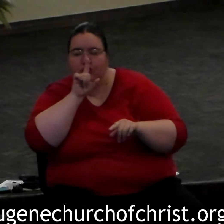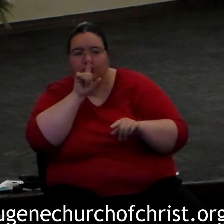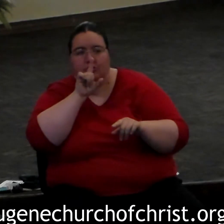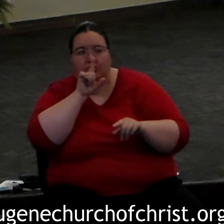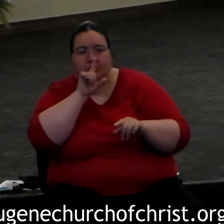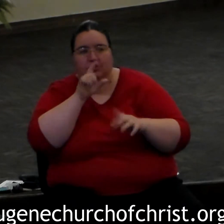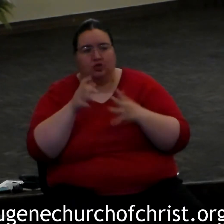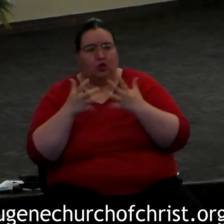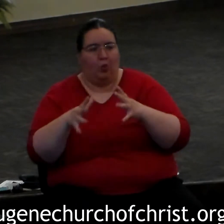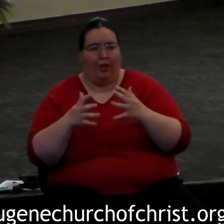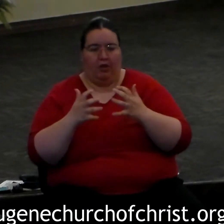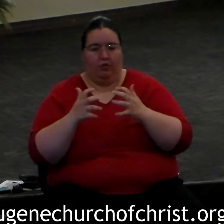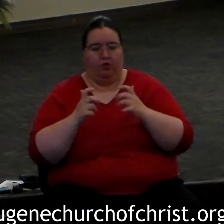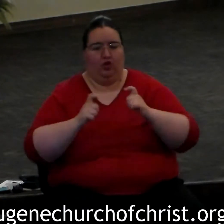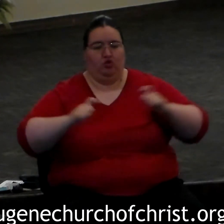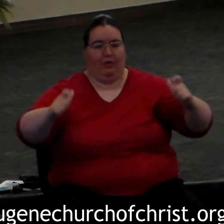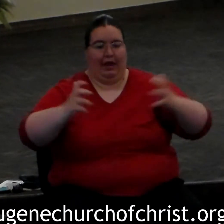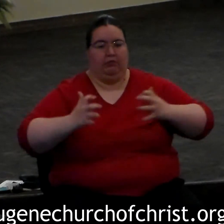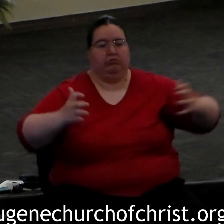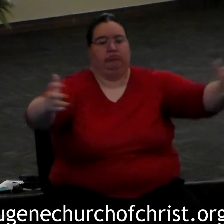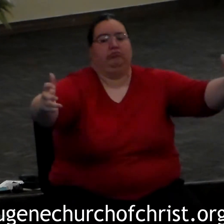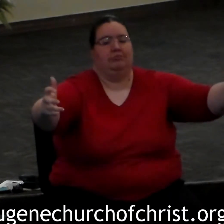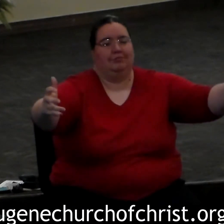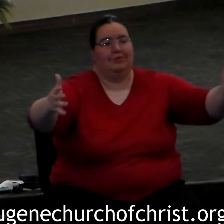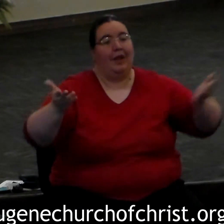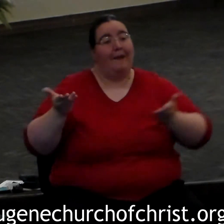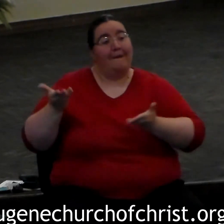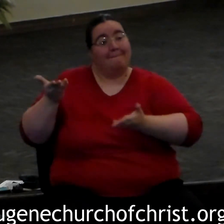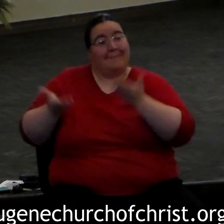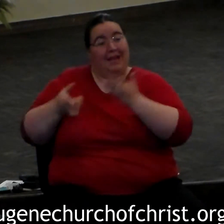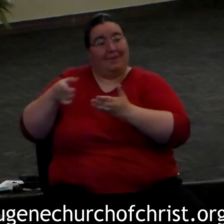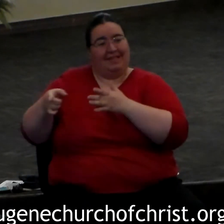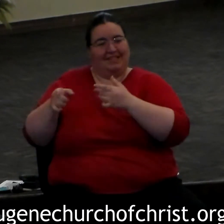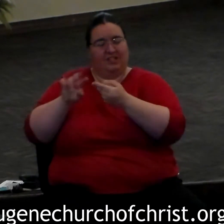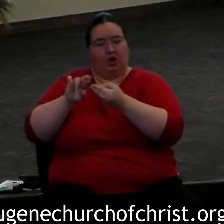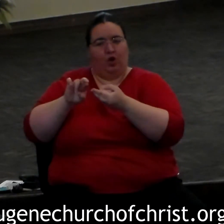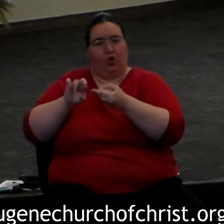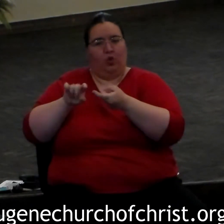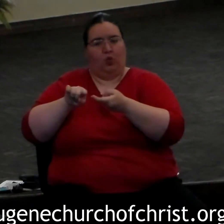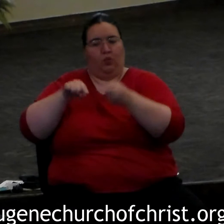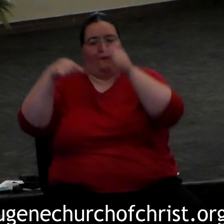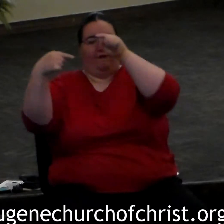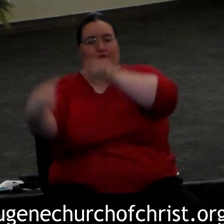reverse psychology. If you tell somebody, don't tell anyone, what are they going to do? Go tell everybody.